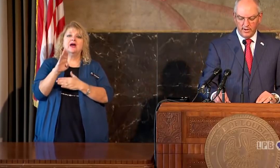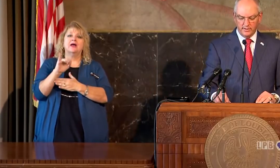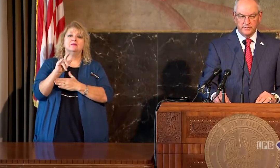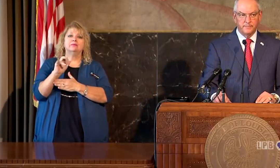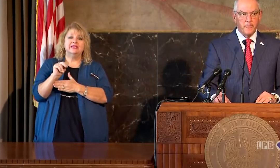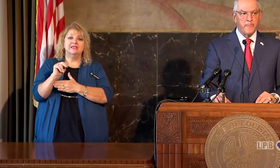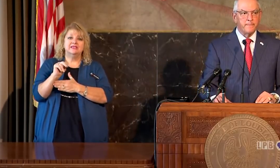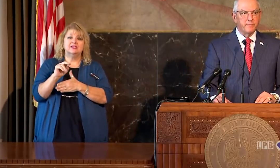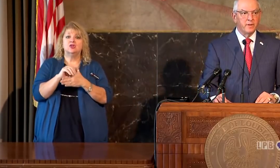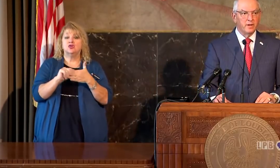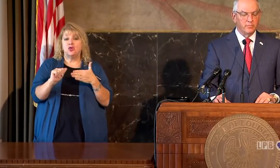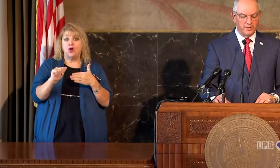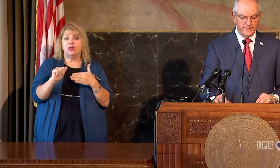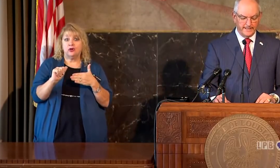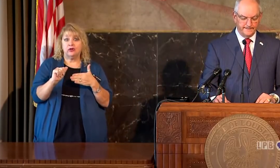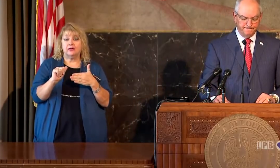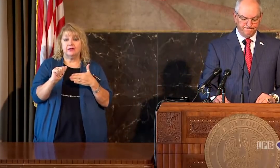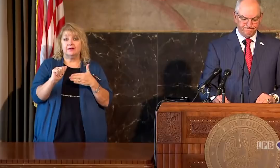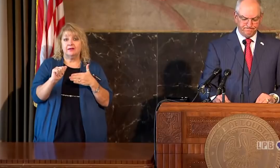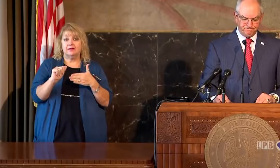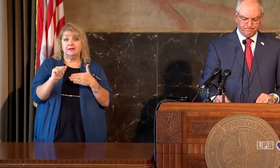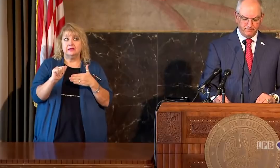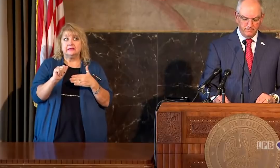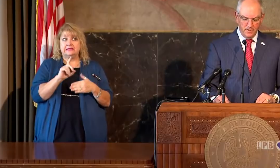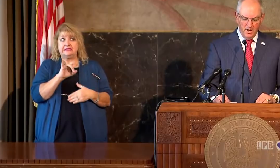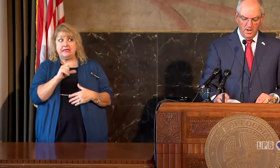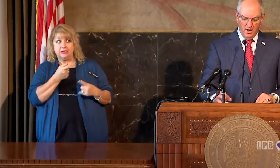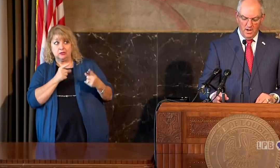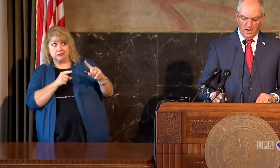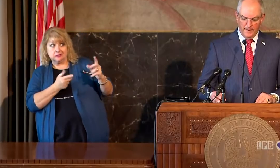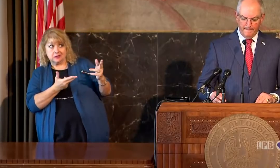Air Products project.